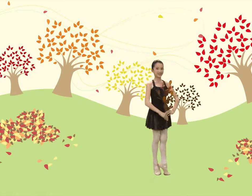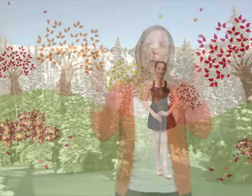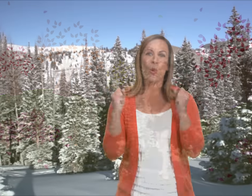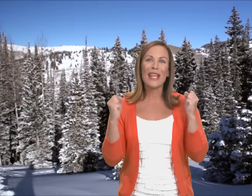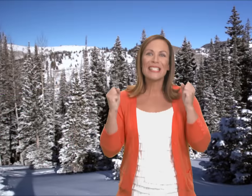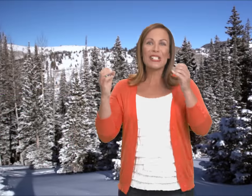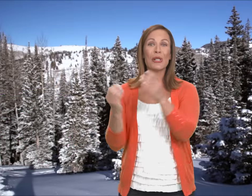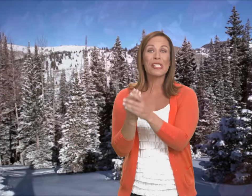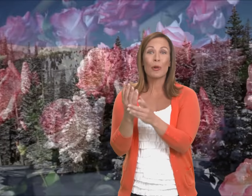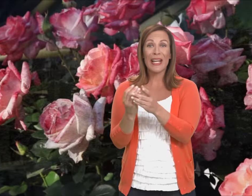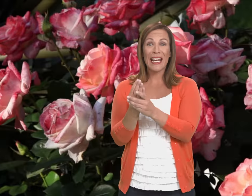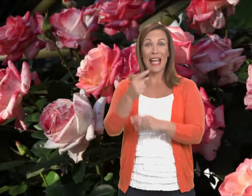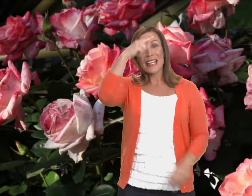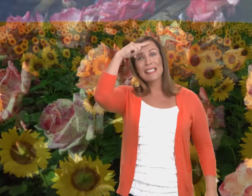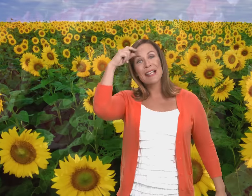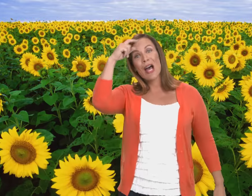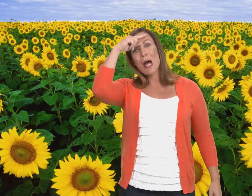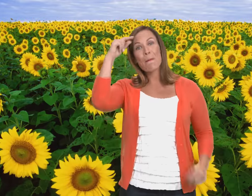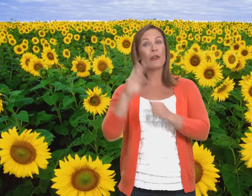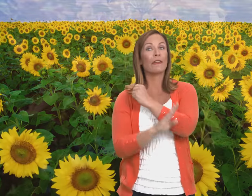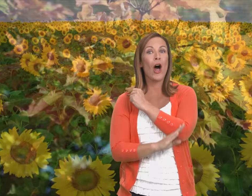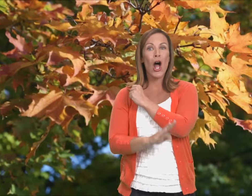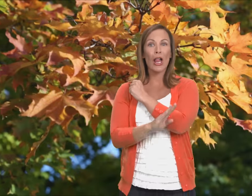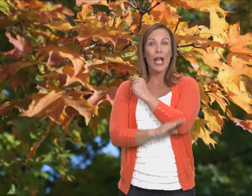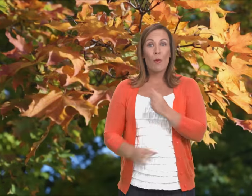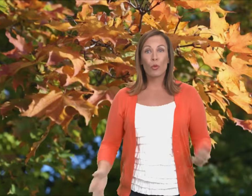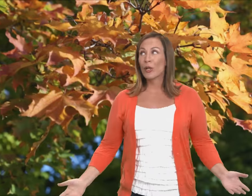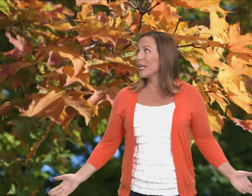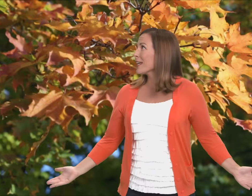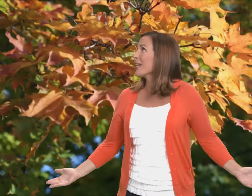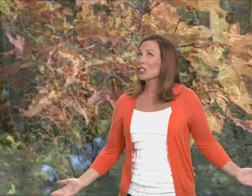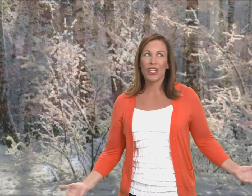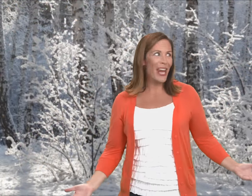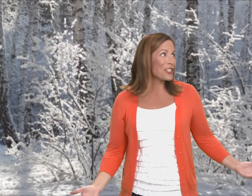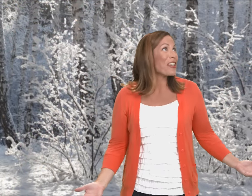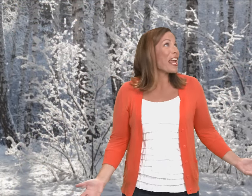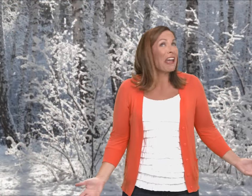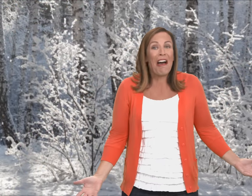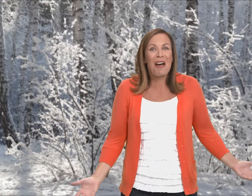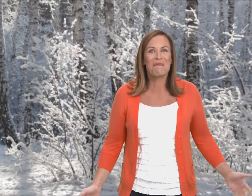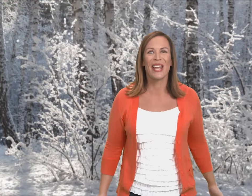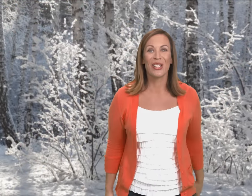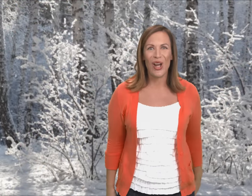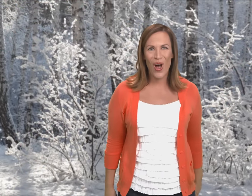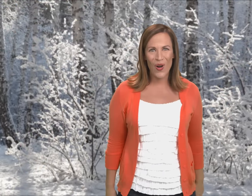Winter, spring, summer, fall. Bringing change they come and go.